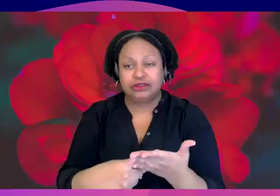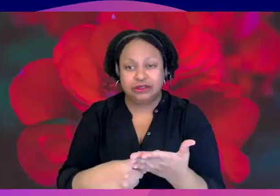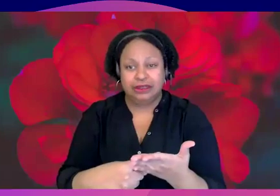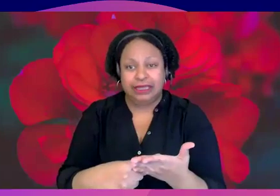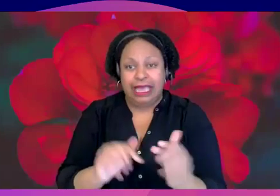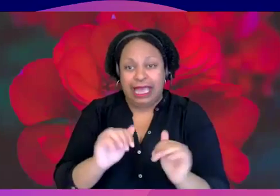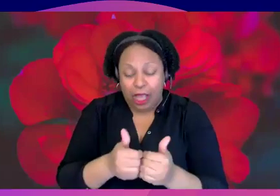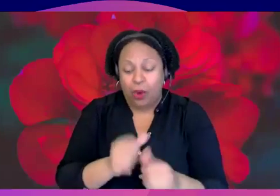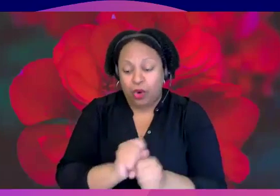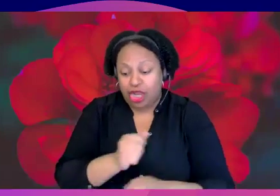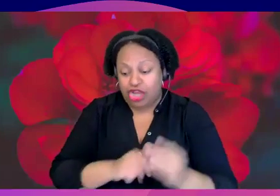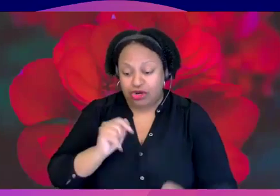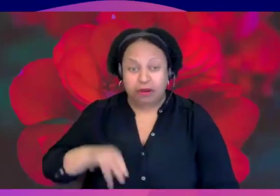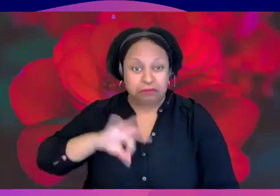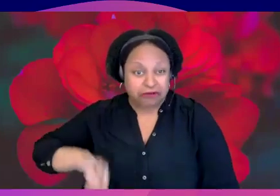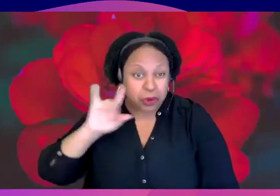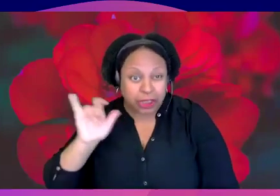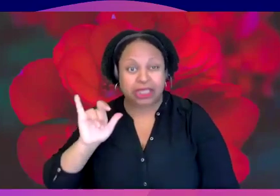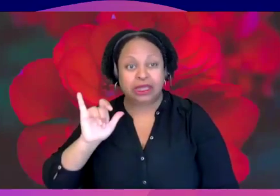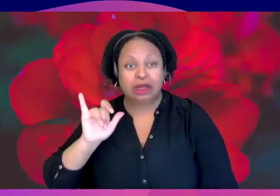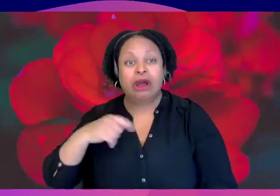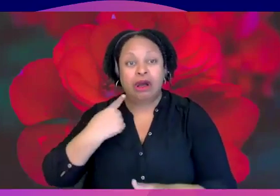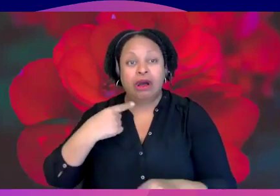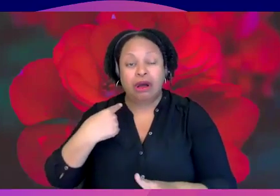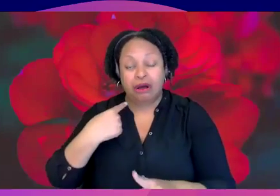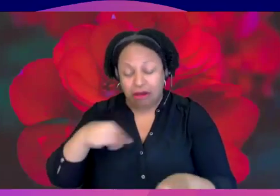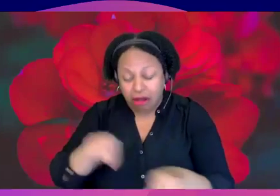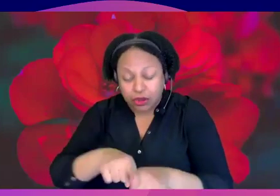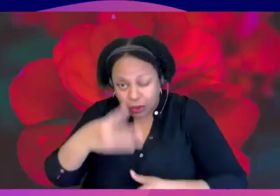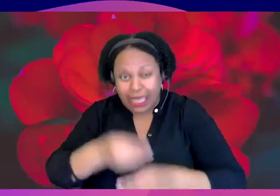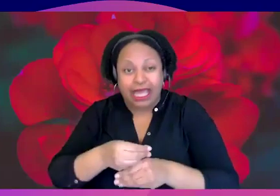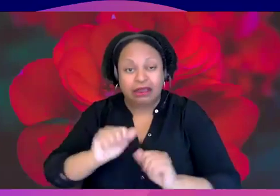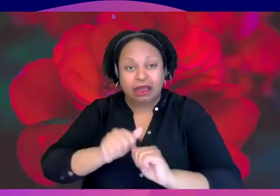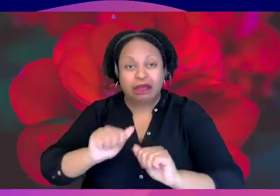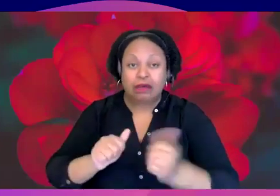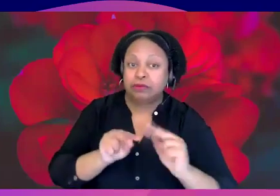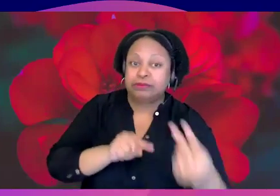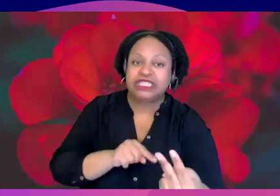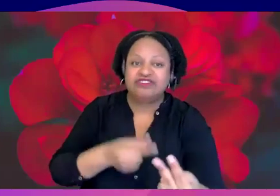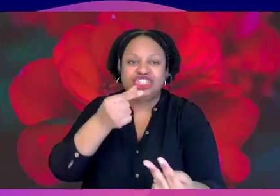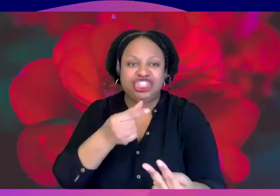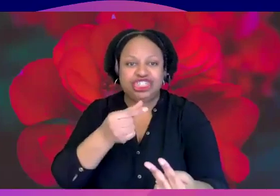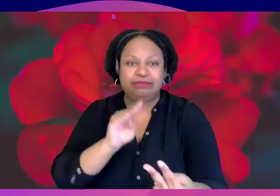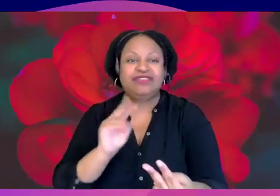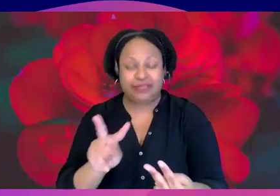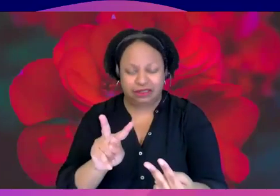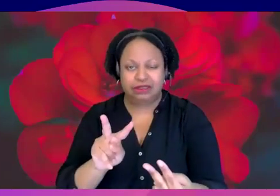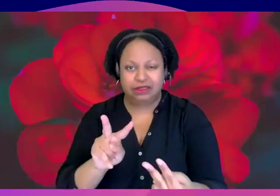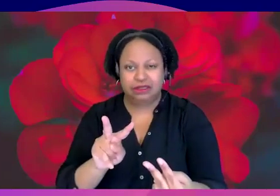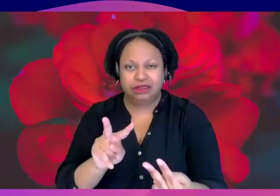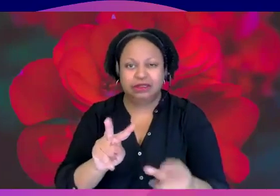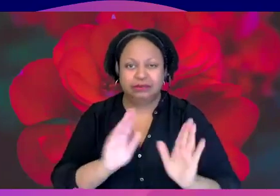work in nonprofits, but also adding the GBV lens to that. And of course, we have the national